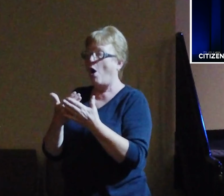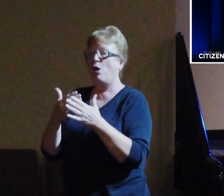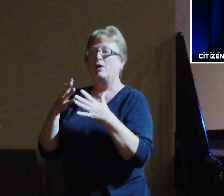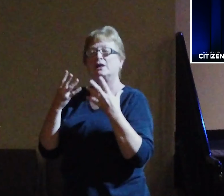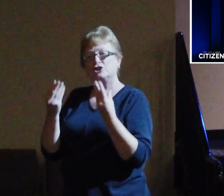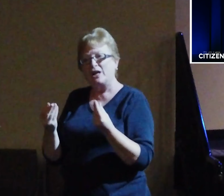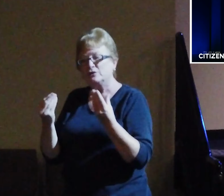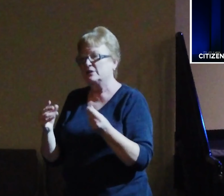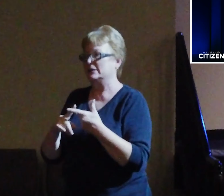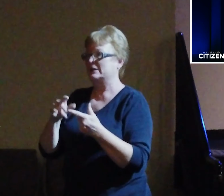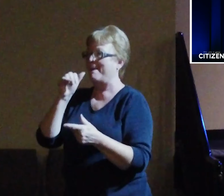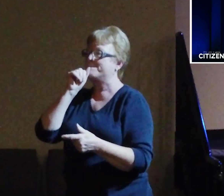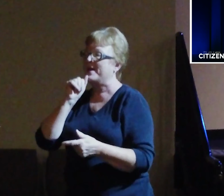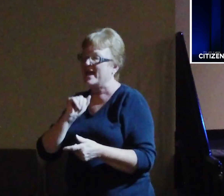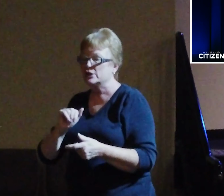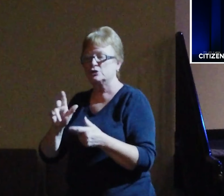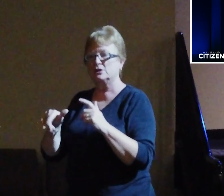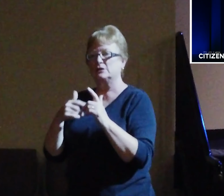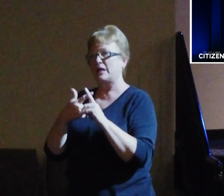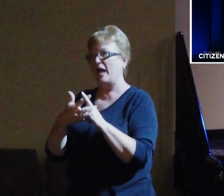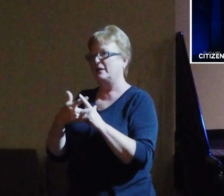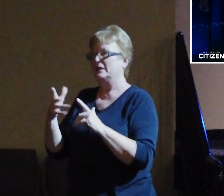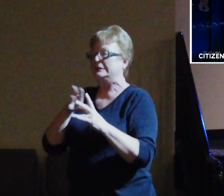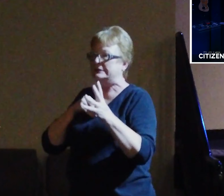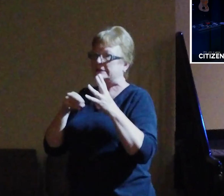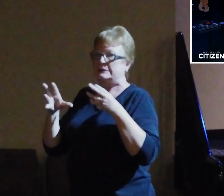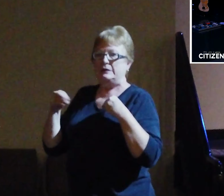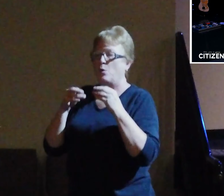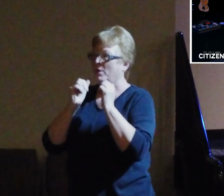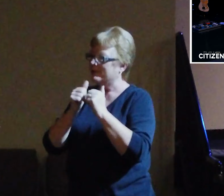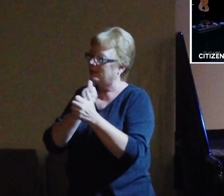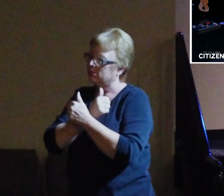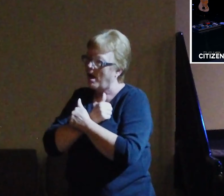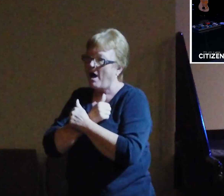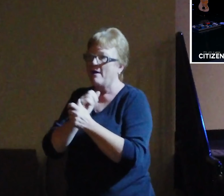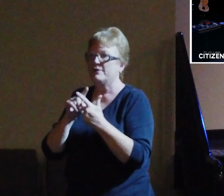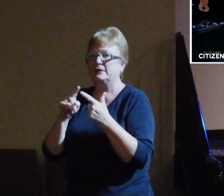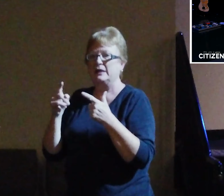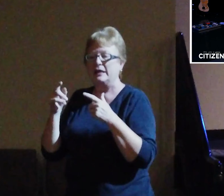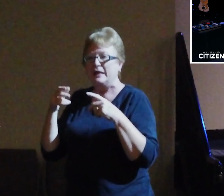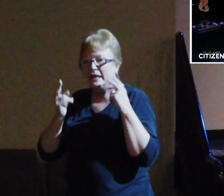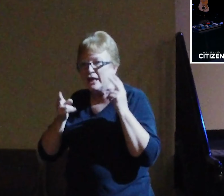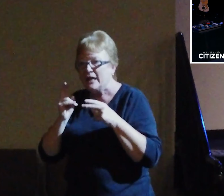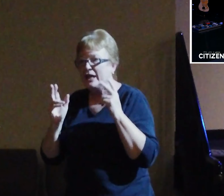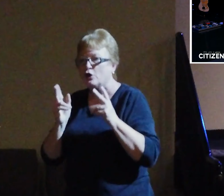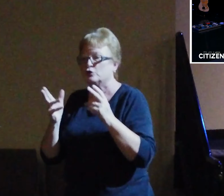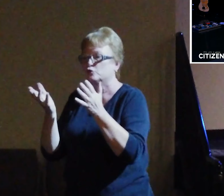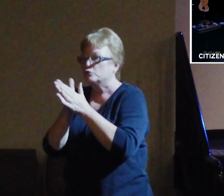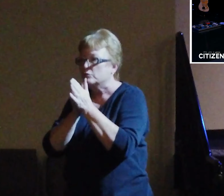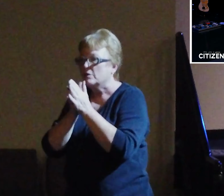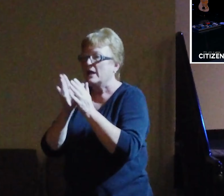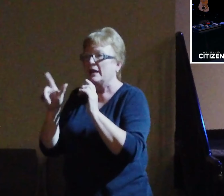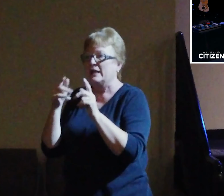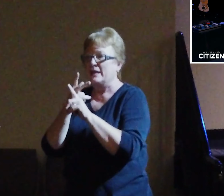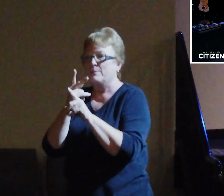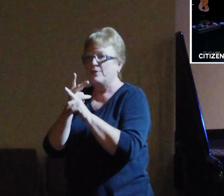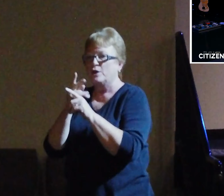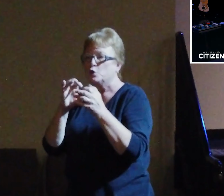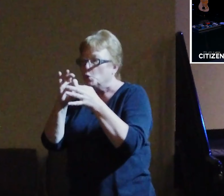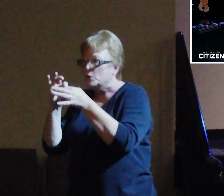with patience, bearing with one another in love, eager to maintain the unity of the spirit in the bond of